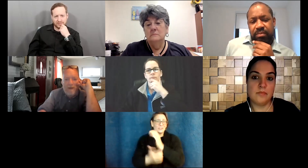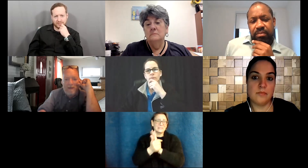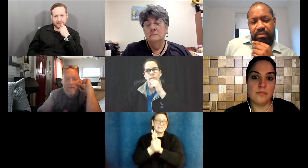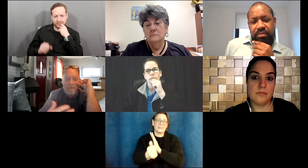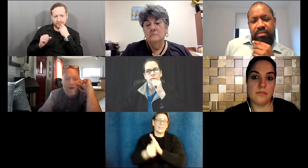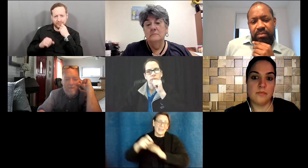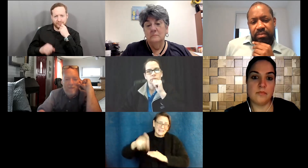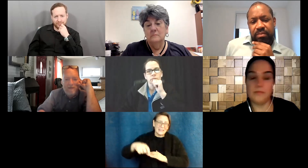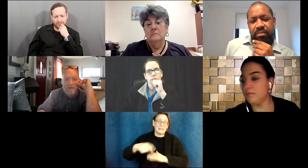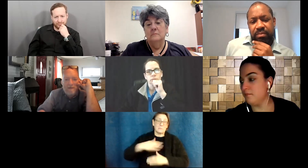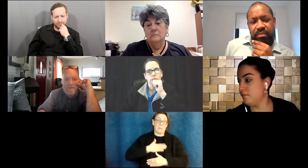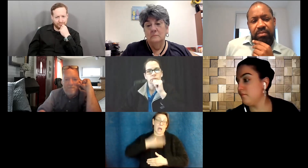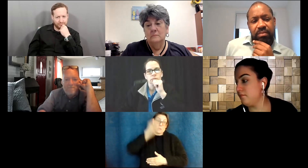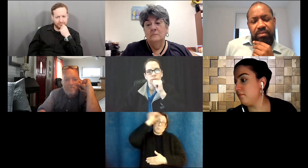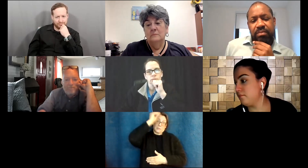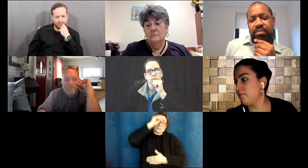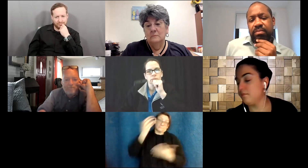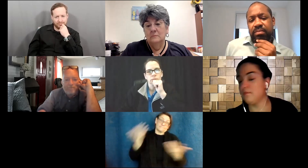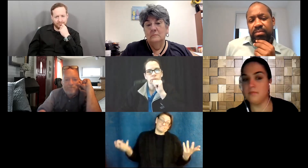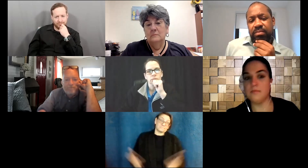in my opinion.